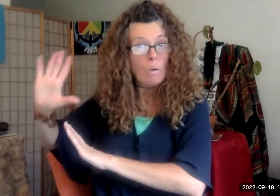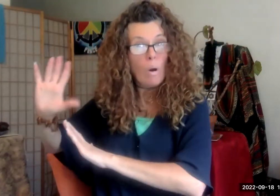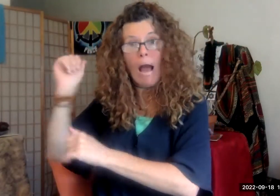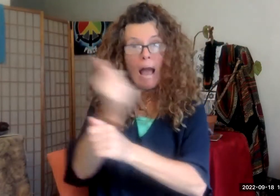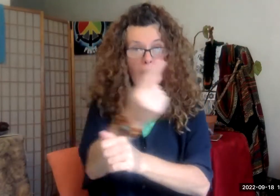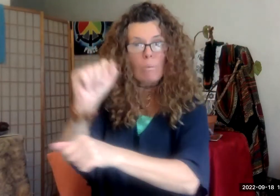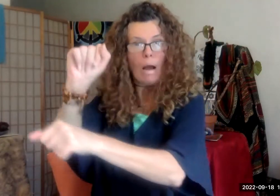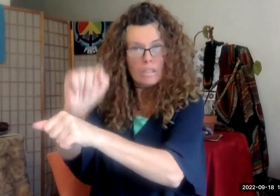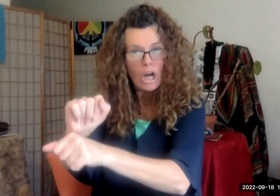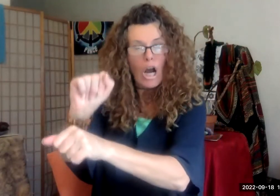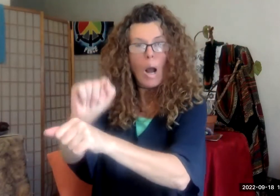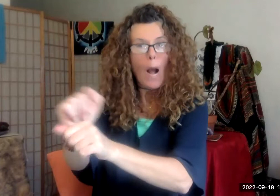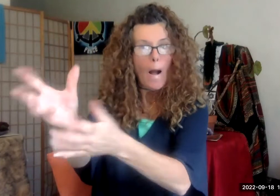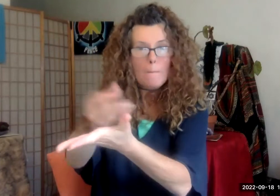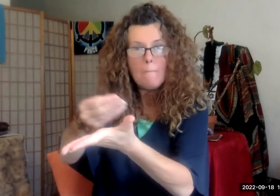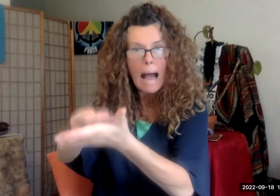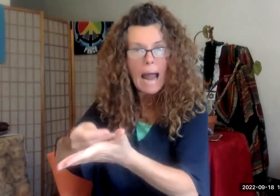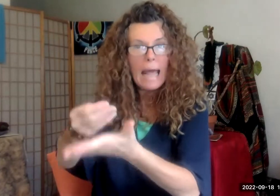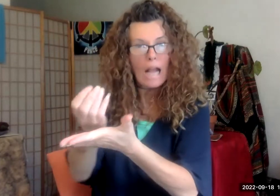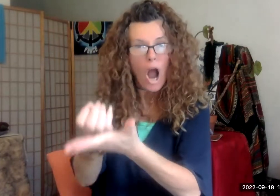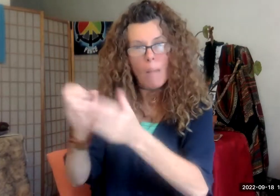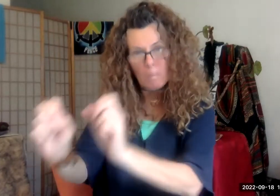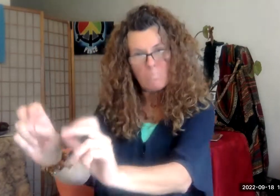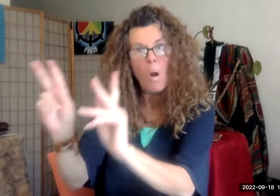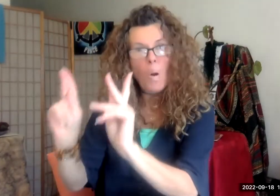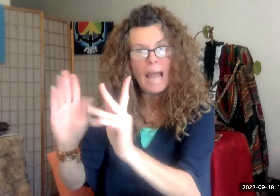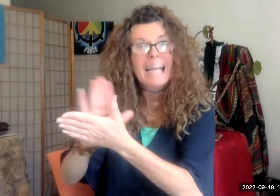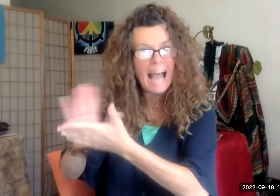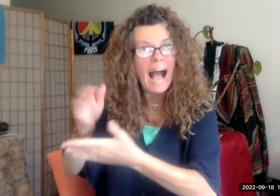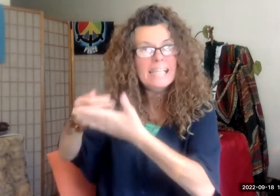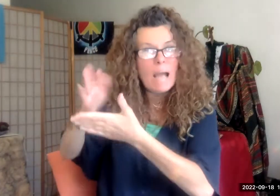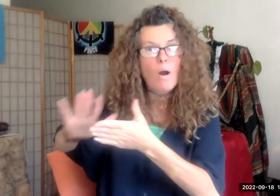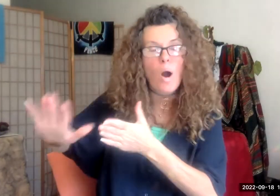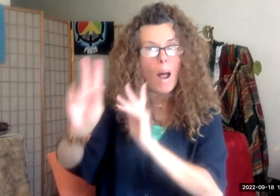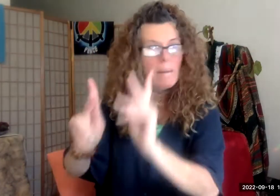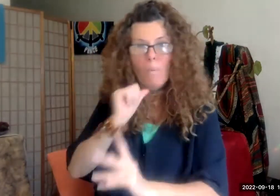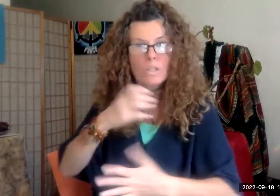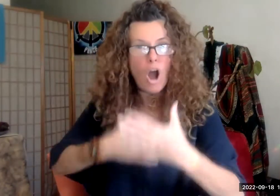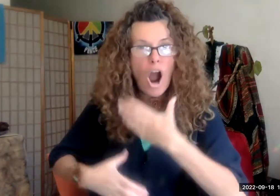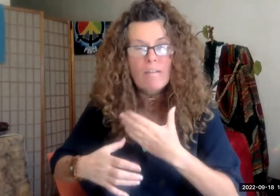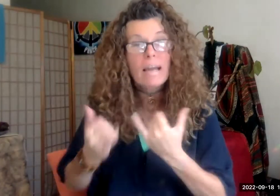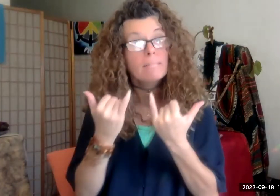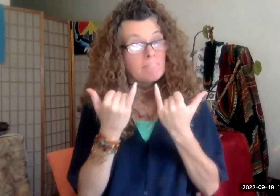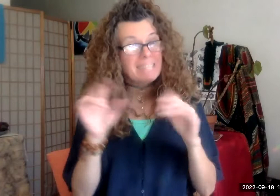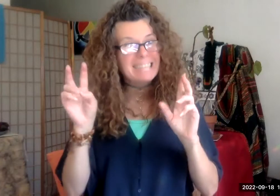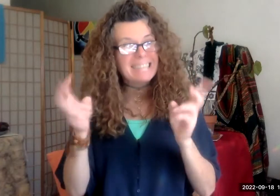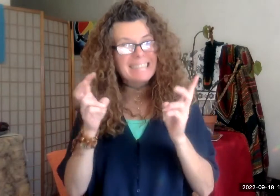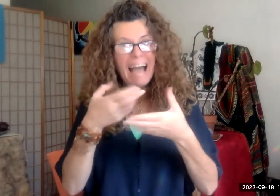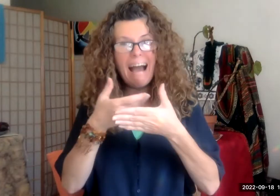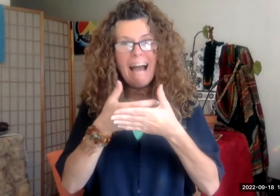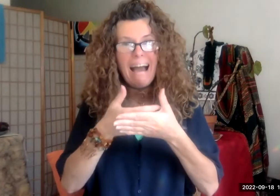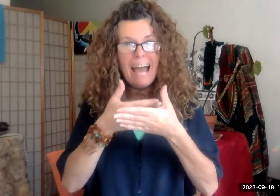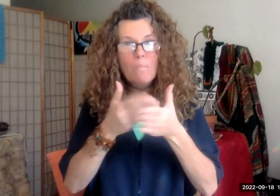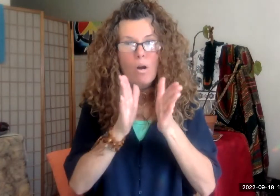had a job, when everybody was making money, when the economy was okay, and people weren't starving. So, quote, nice neighborhoods all